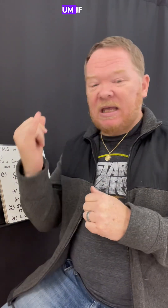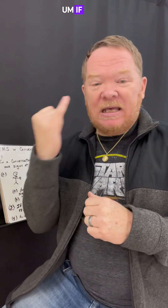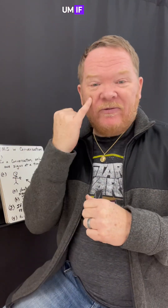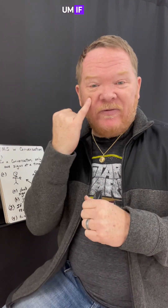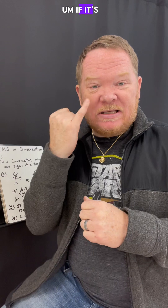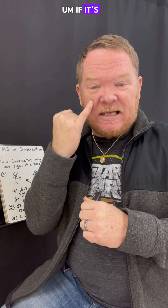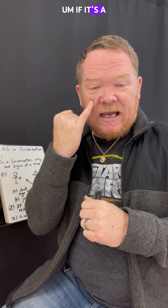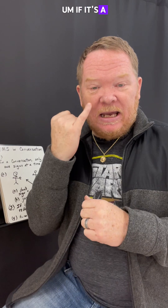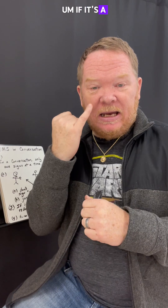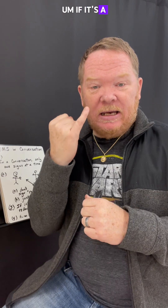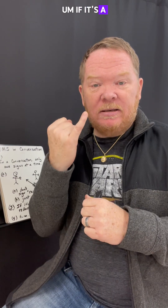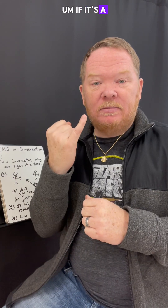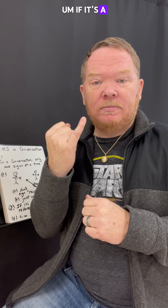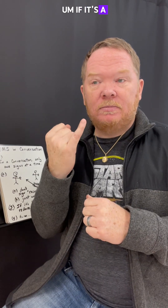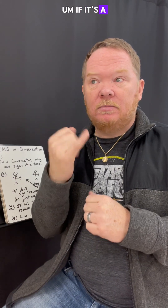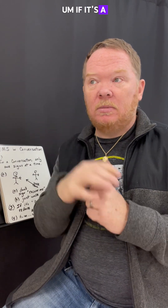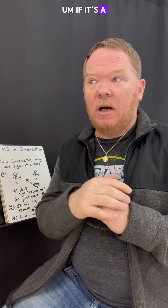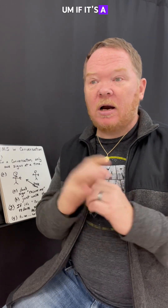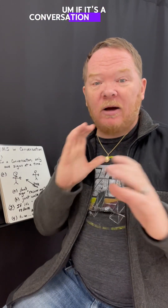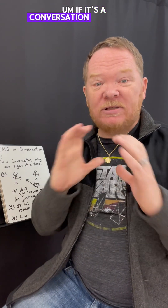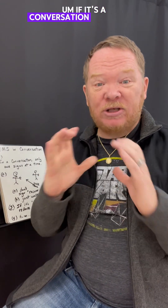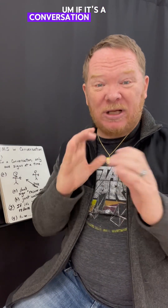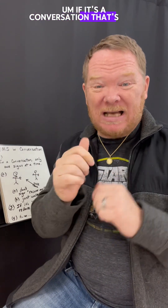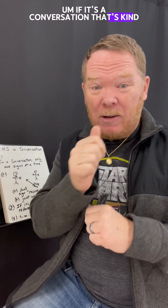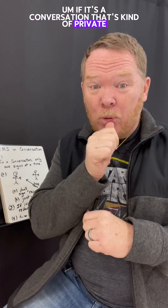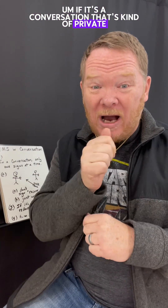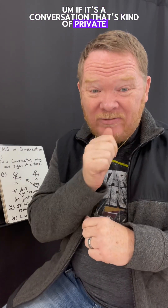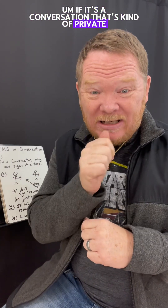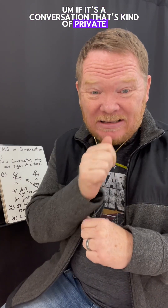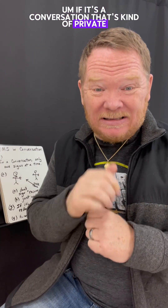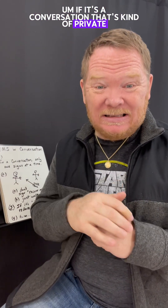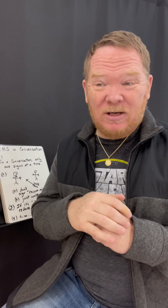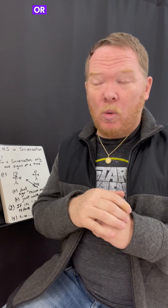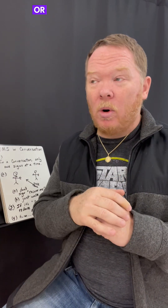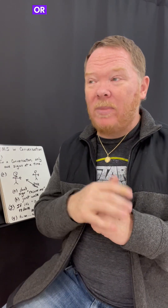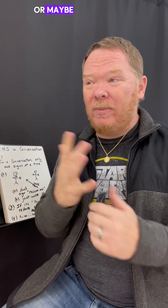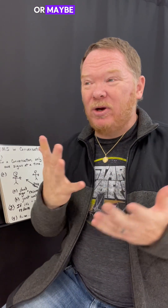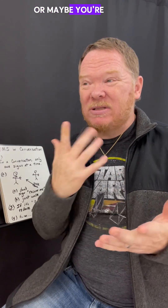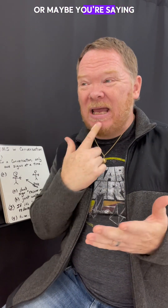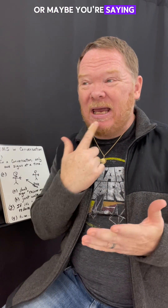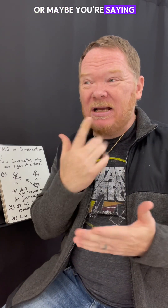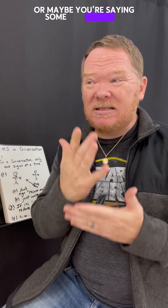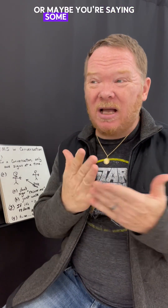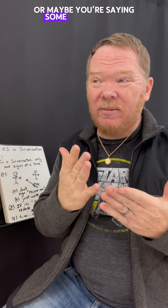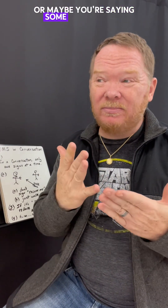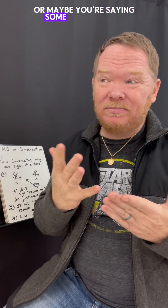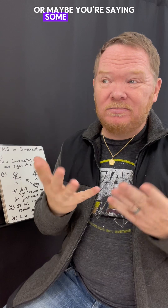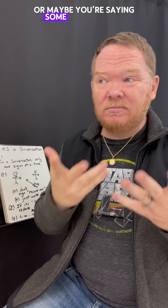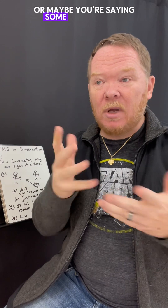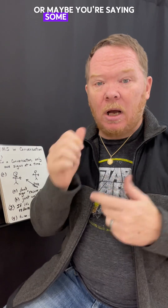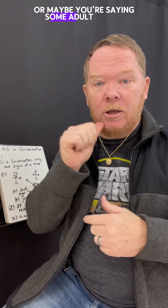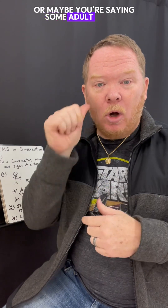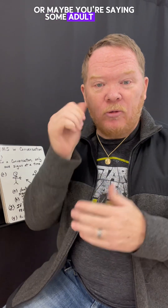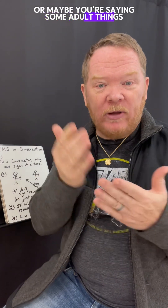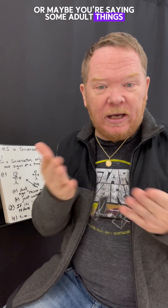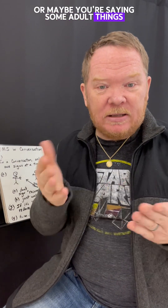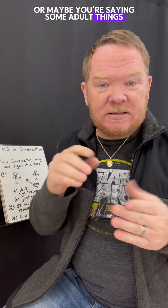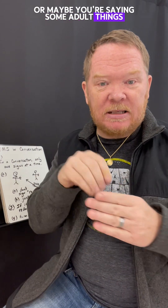If it's a conversation that's kind of private, or maybe you're saying some adult things in